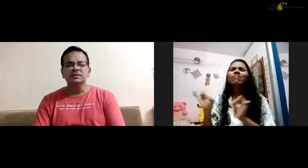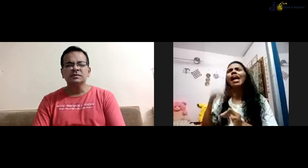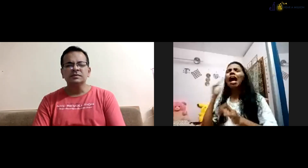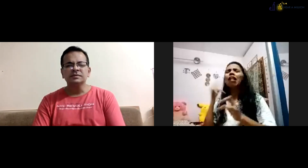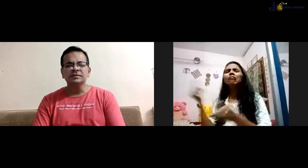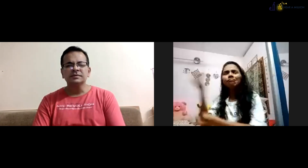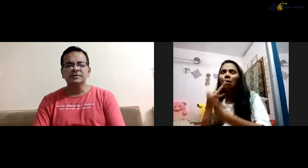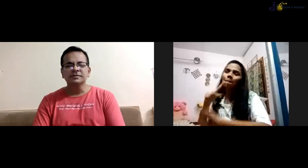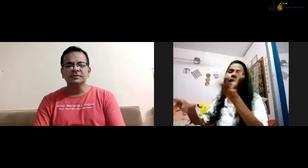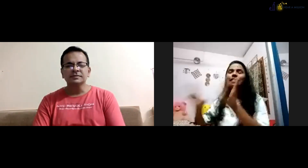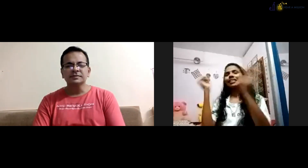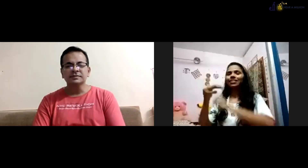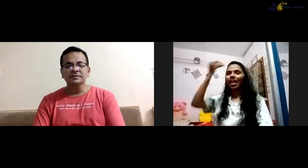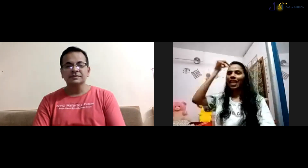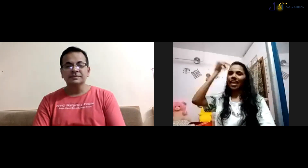sorry.